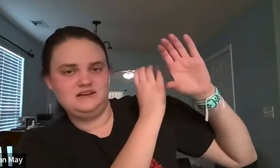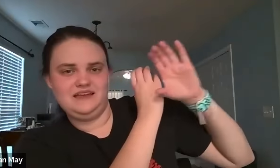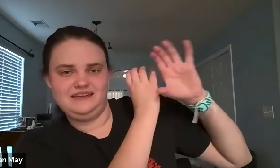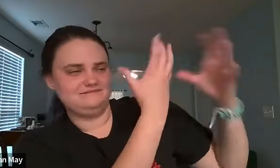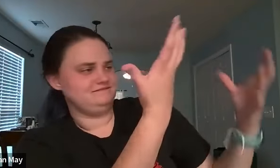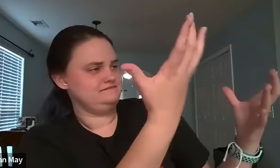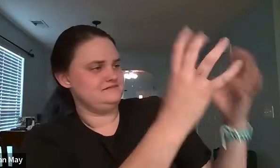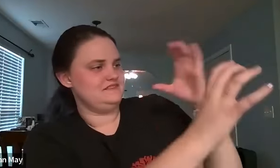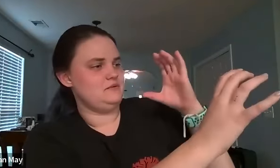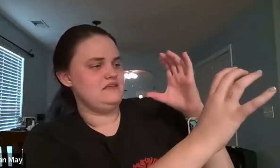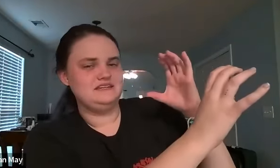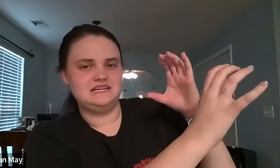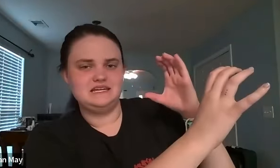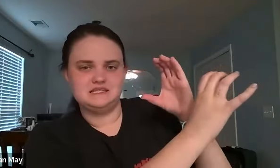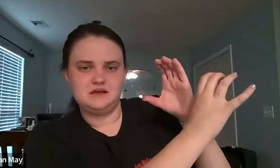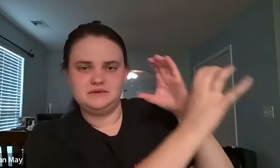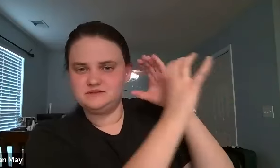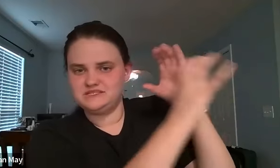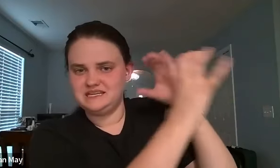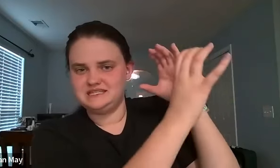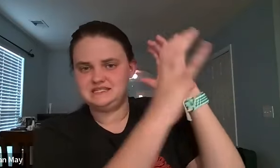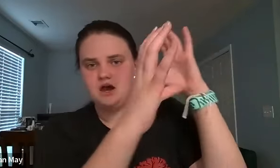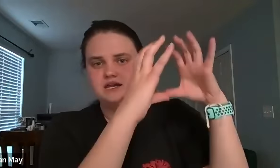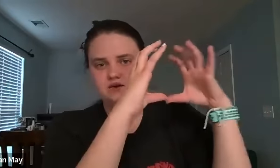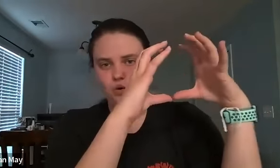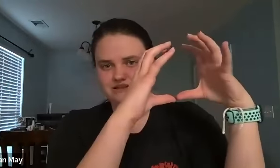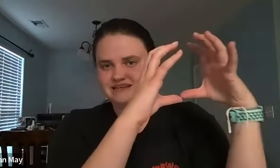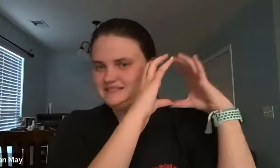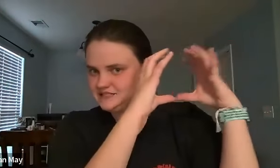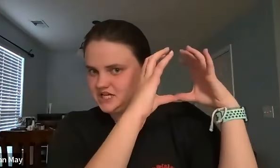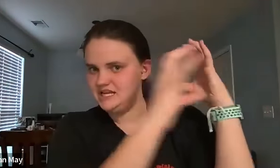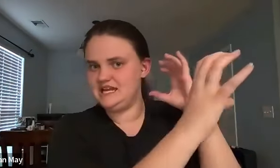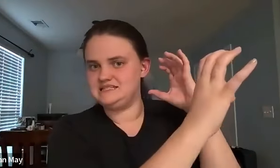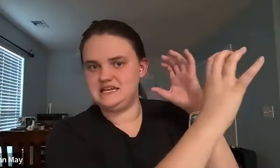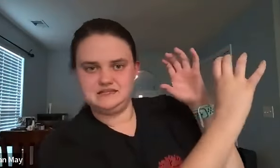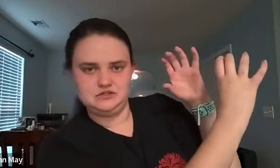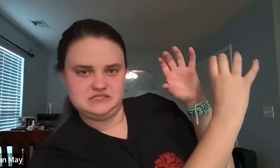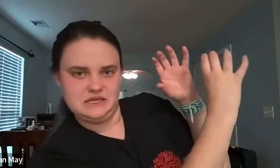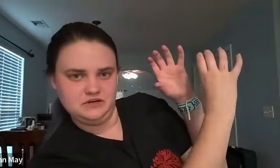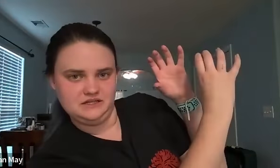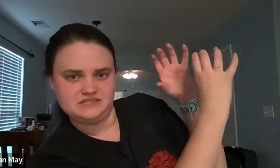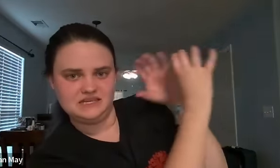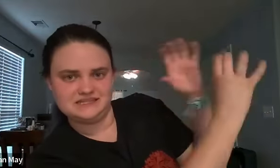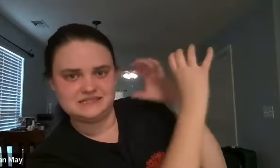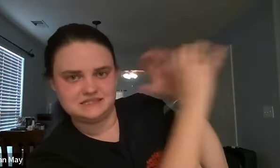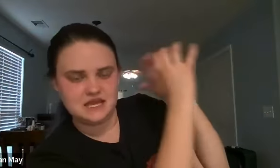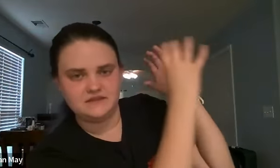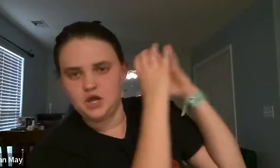like, the way they did it is almost like it's not holding it and shaking it. It's like they're separate. You see in stacking like